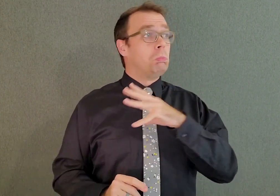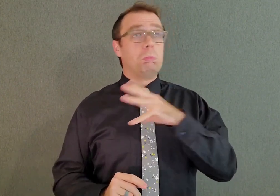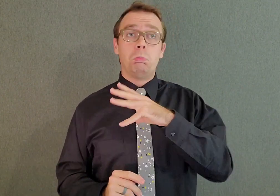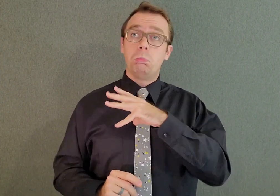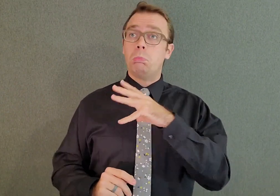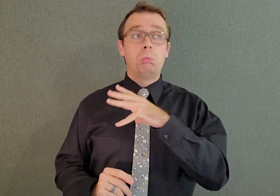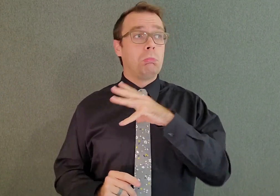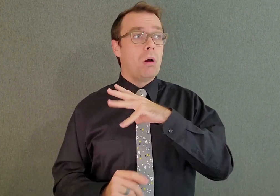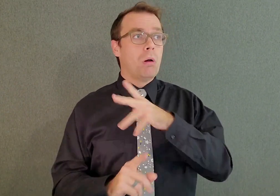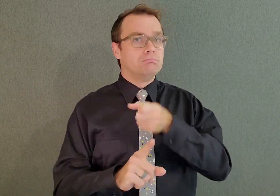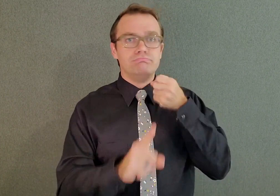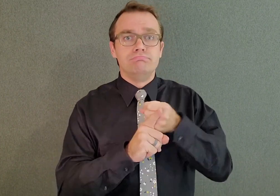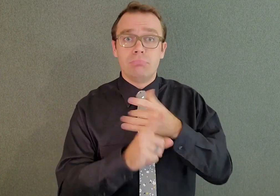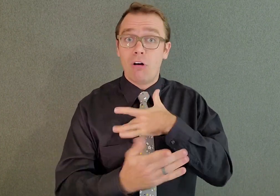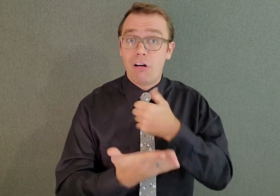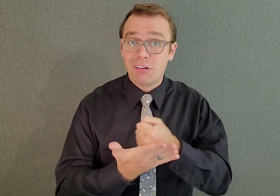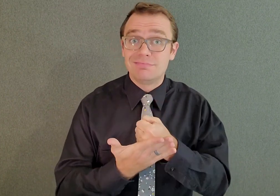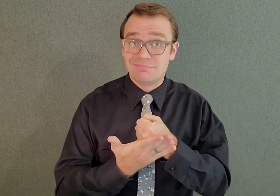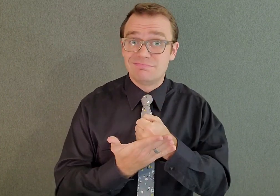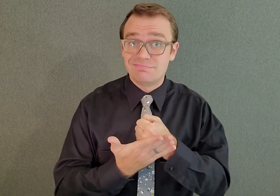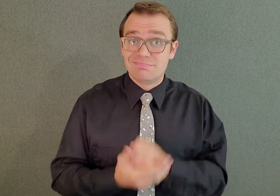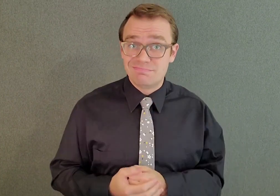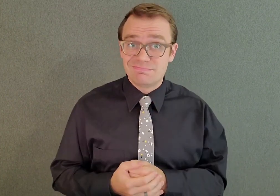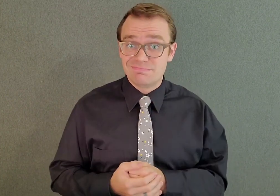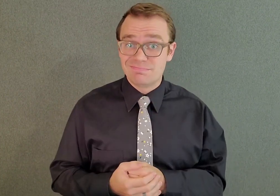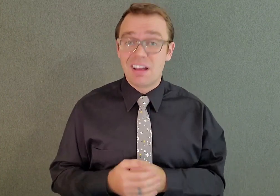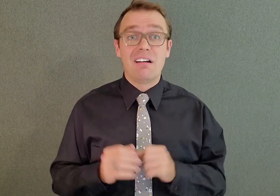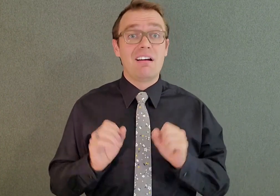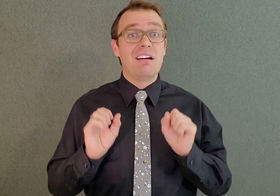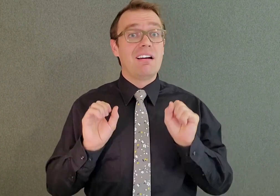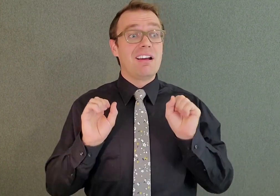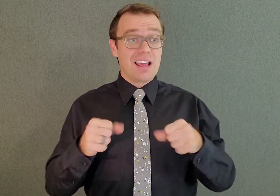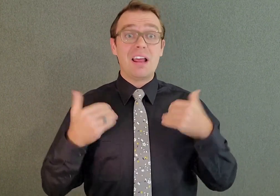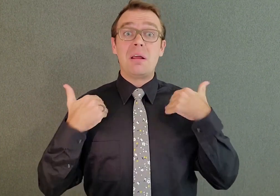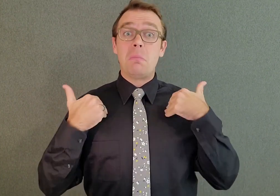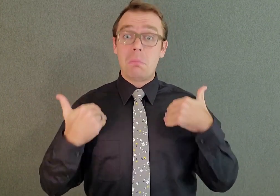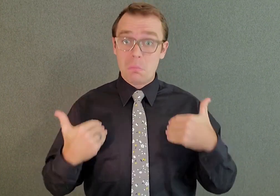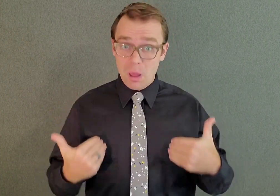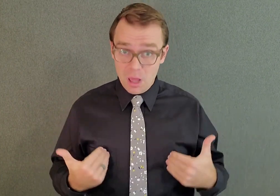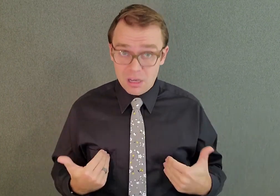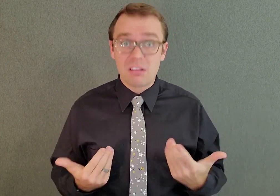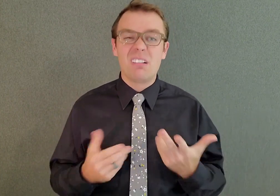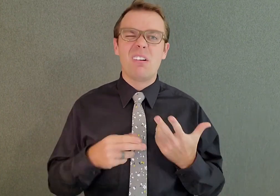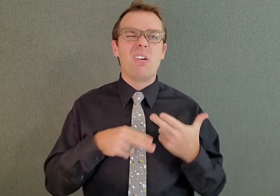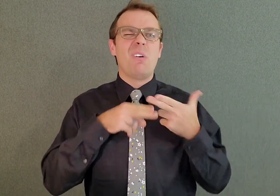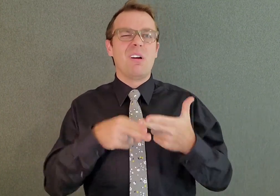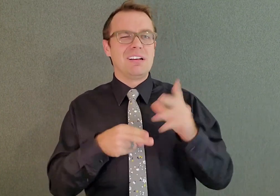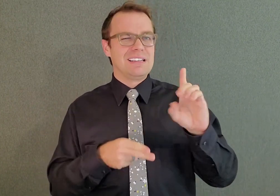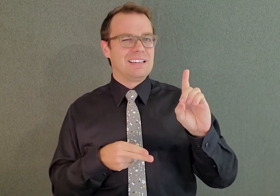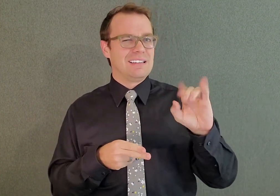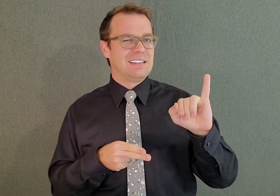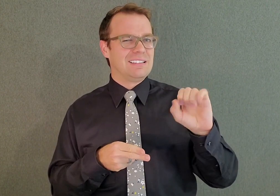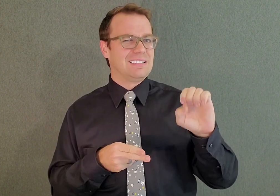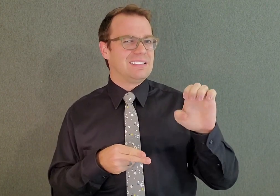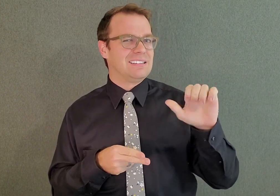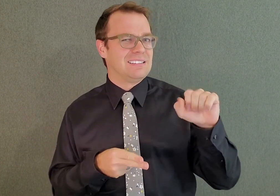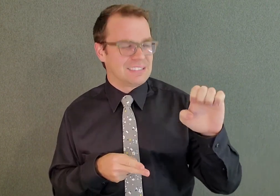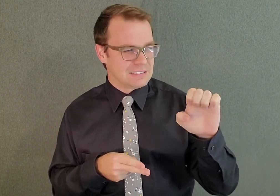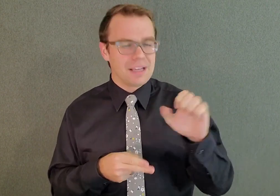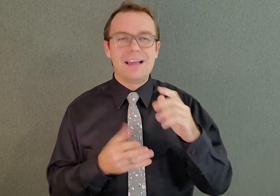their first heart attack. It is important to understand that the body can be in a state of dis-ease or dysfunction,